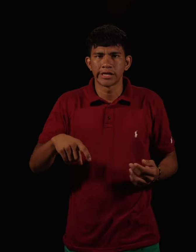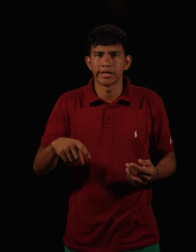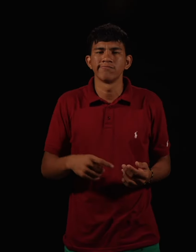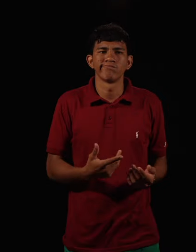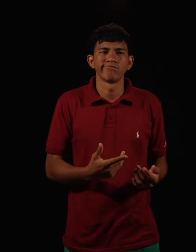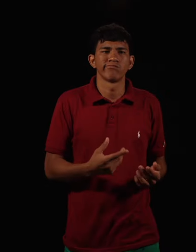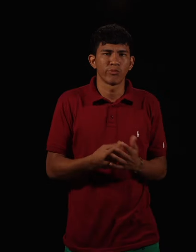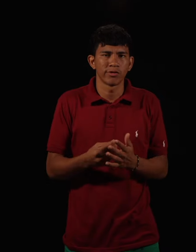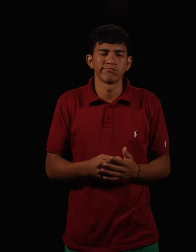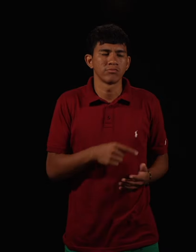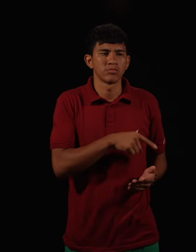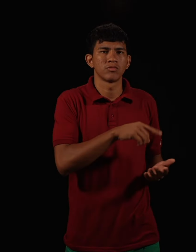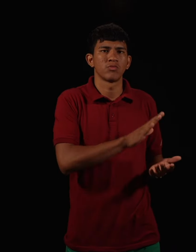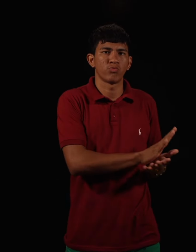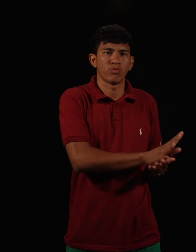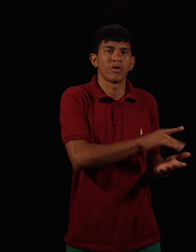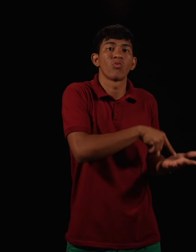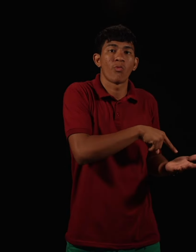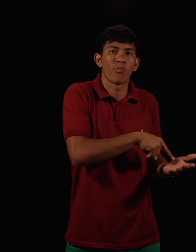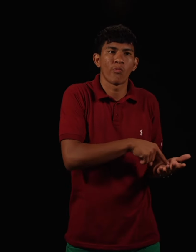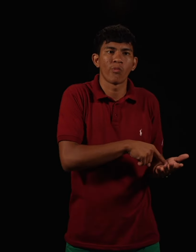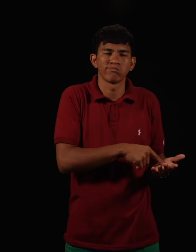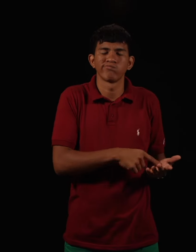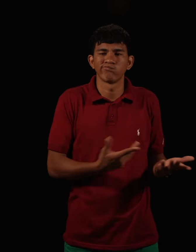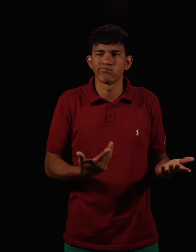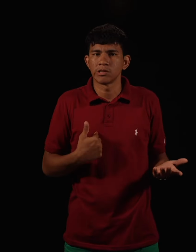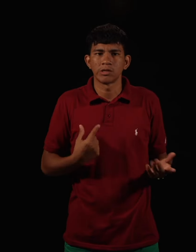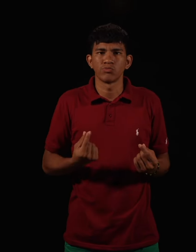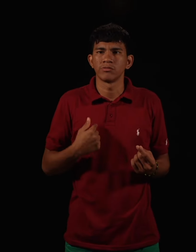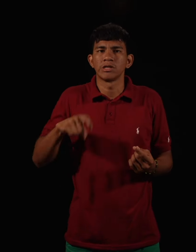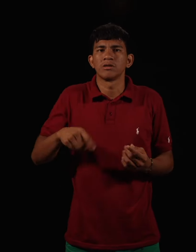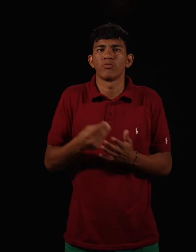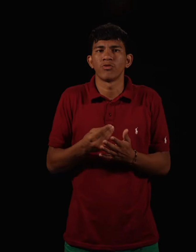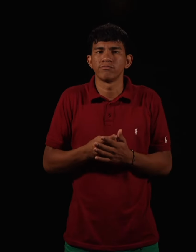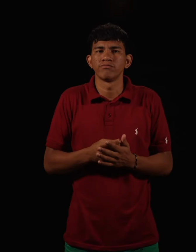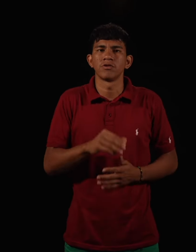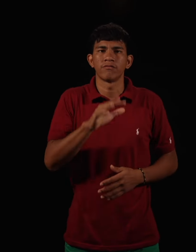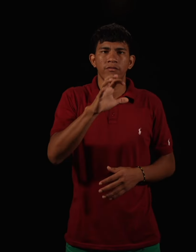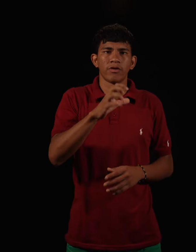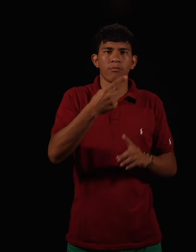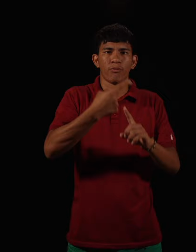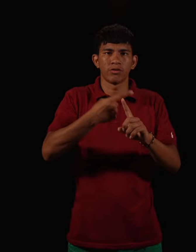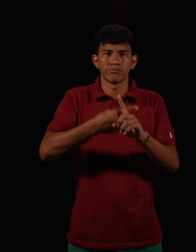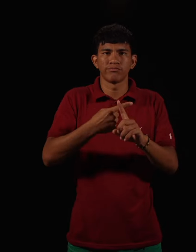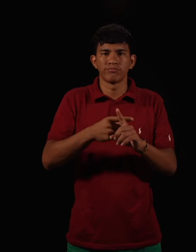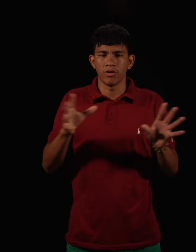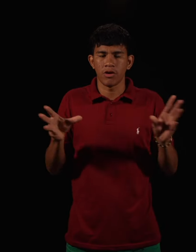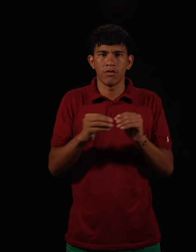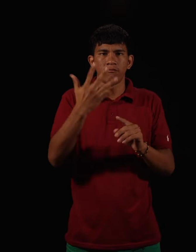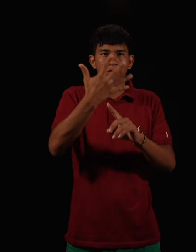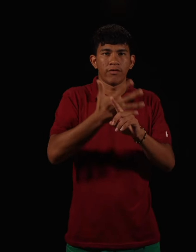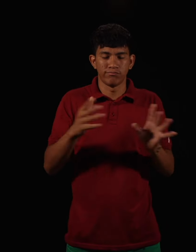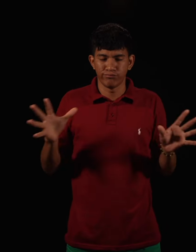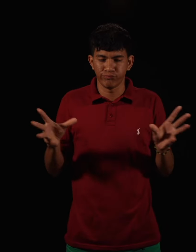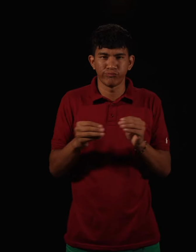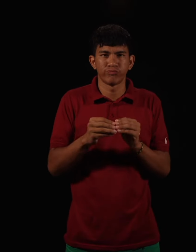What's important for me to share with you is that the cost is high, and I need to earn that money. It's around